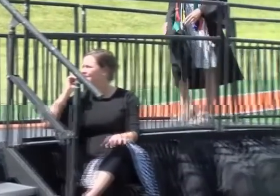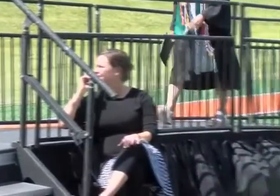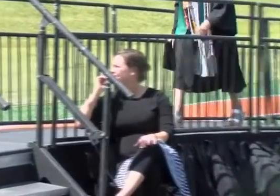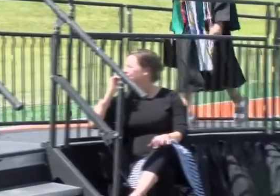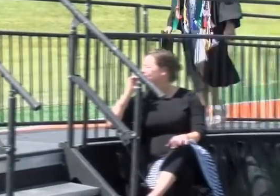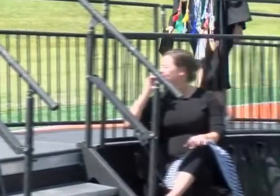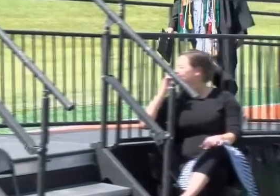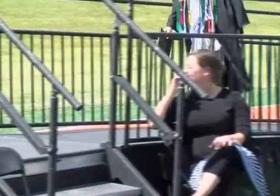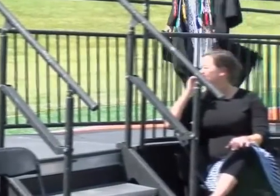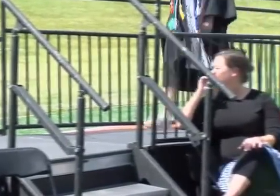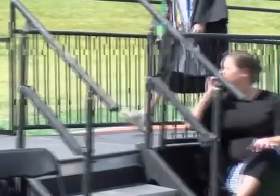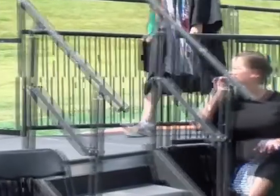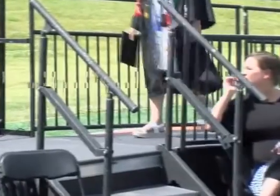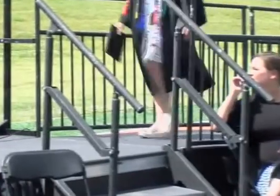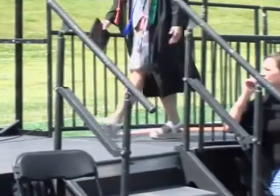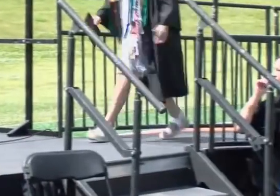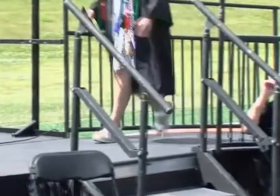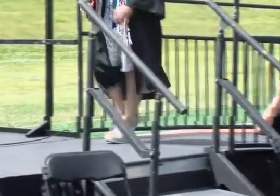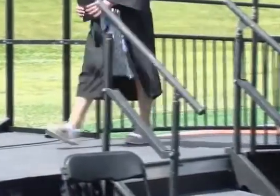Mariel Castillo.